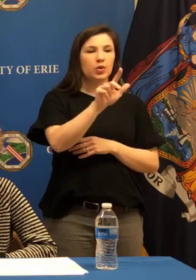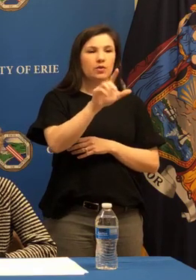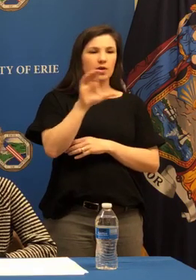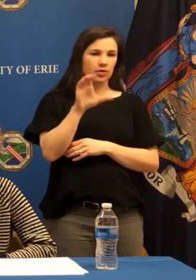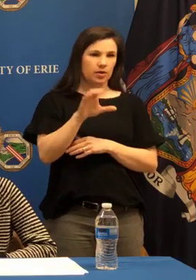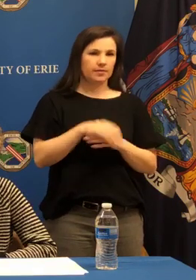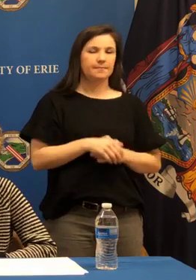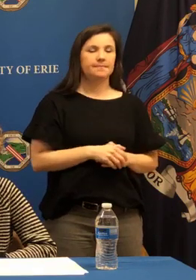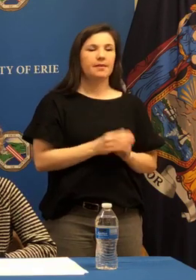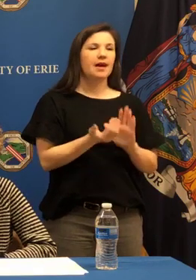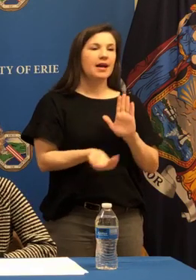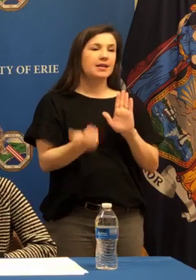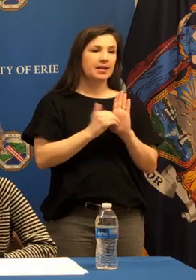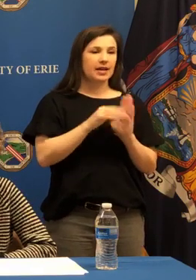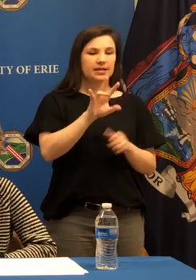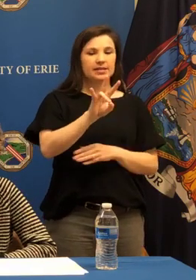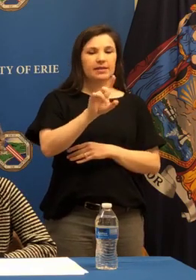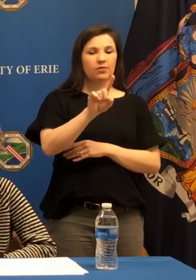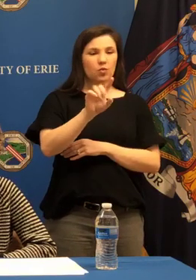716-858-2300. Again, it's